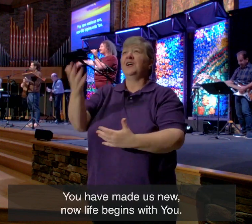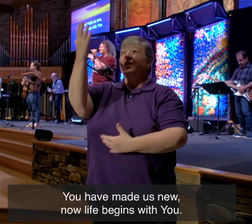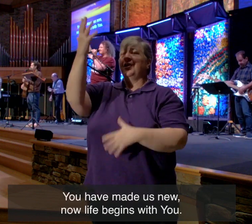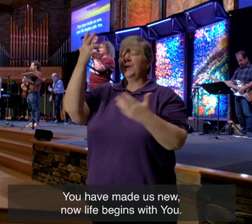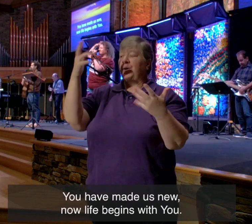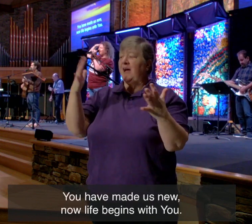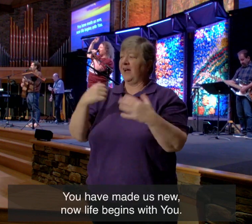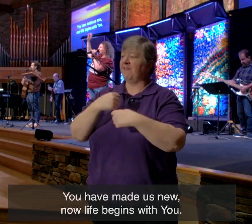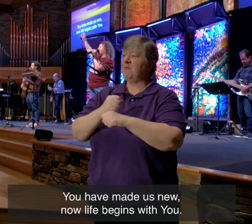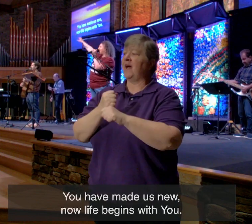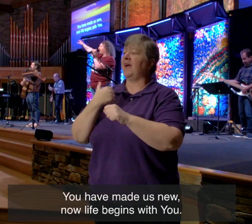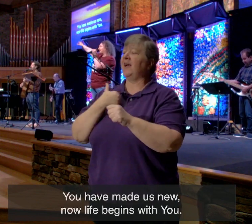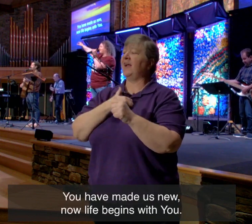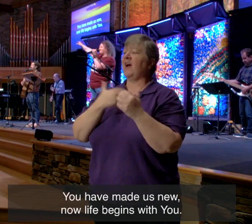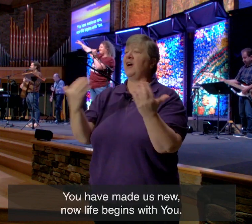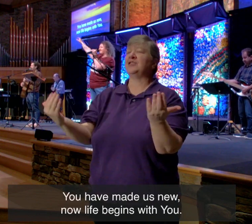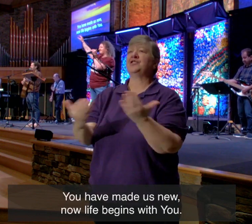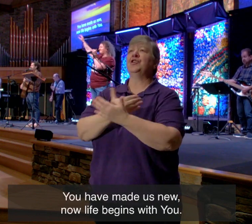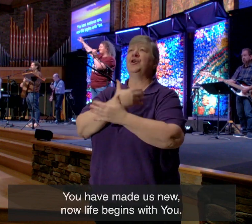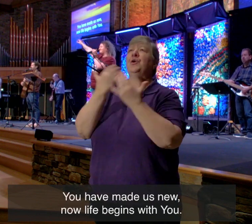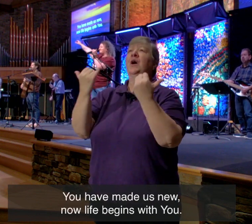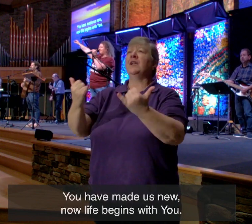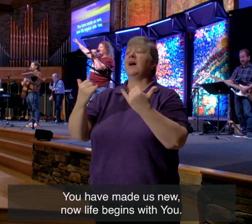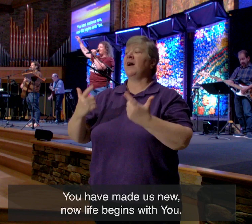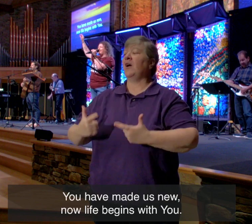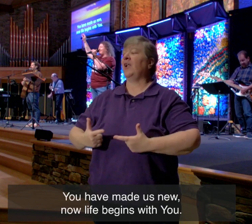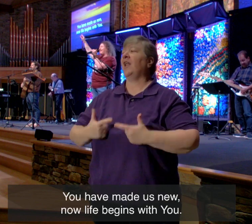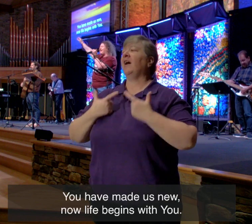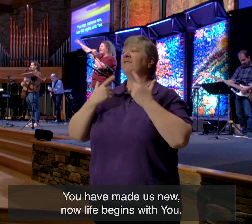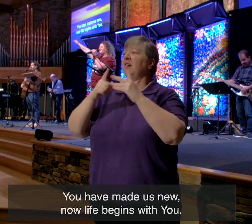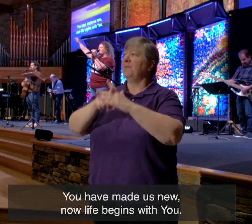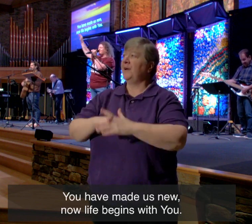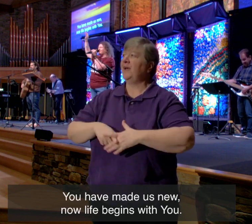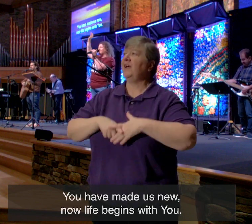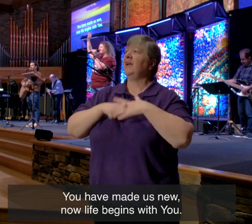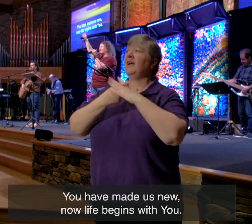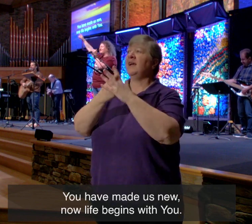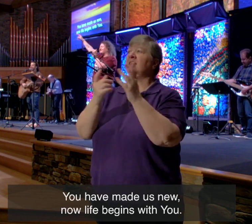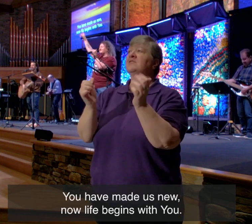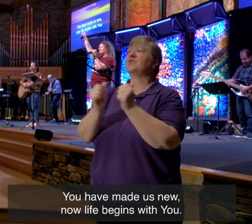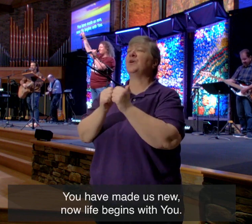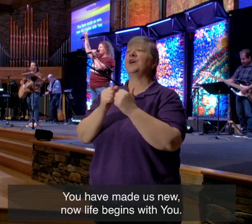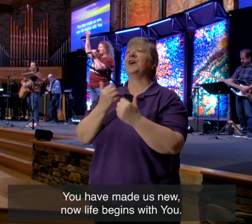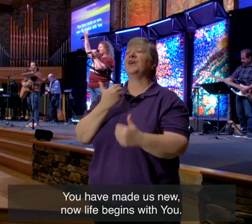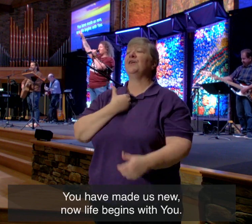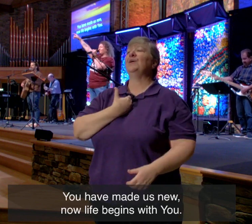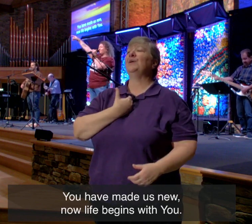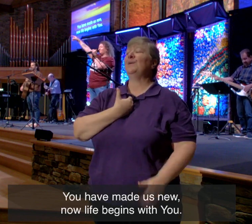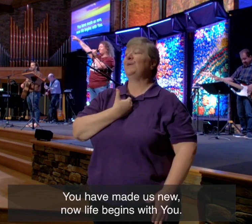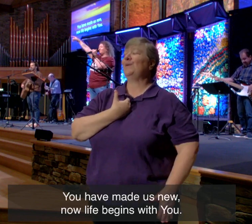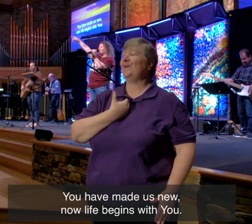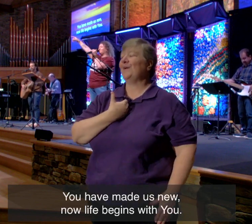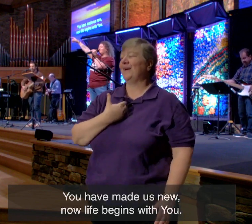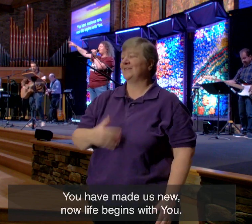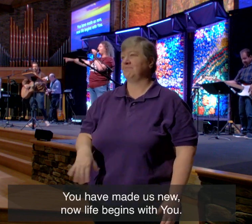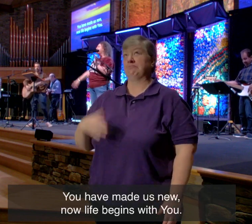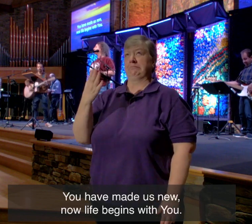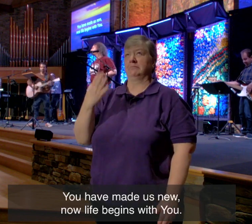down on us. You have made us new. Now life begins